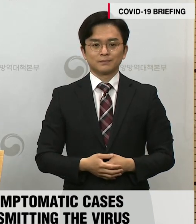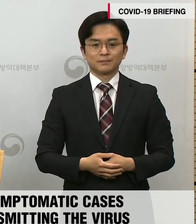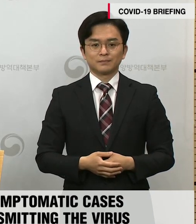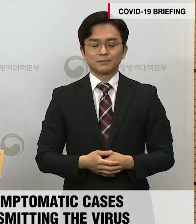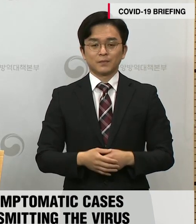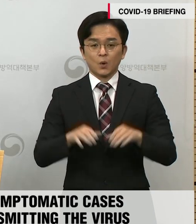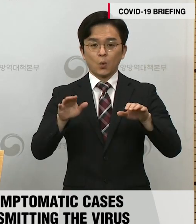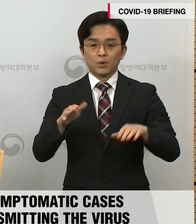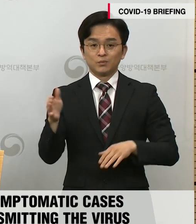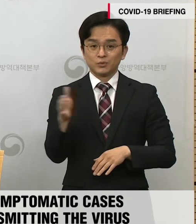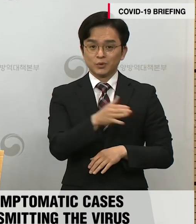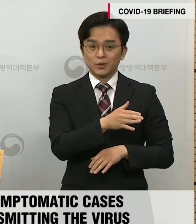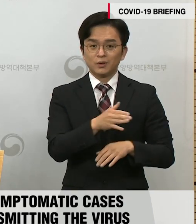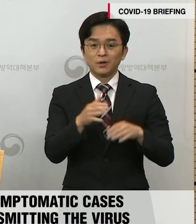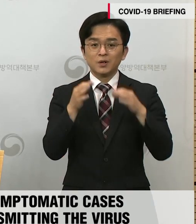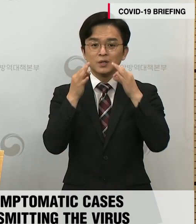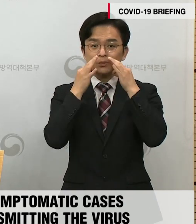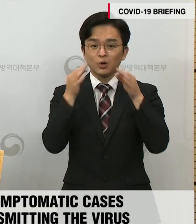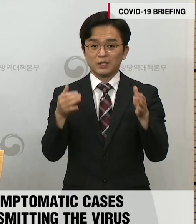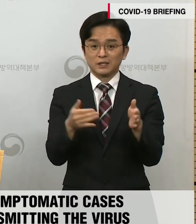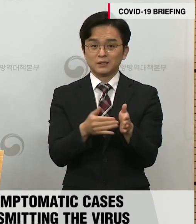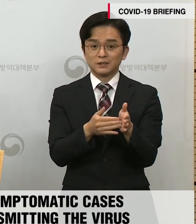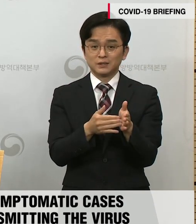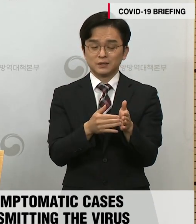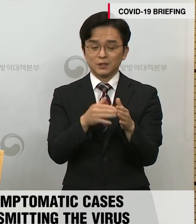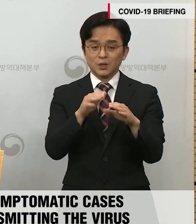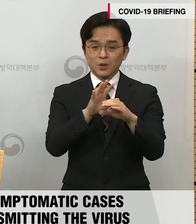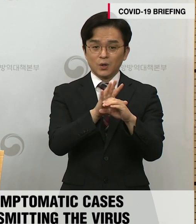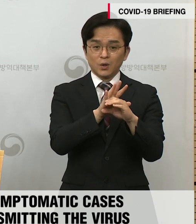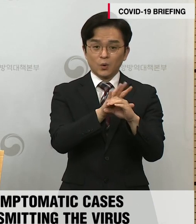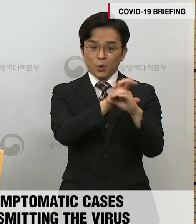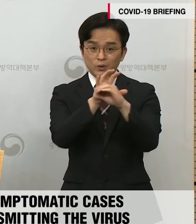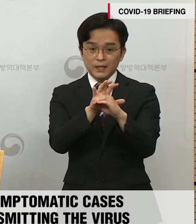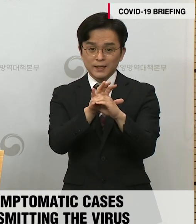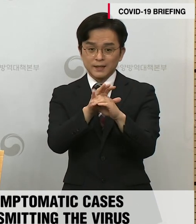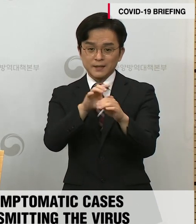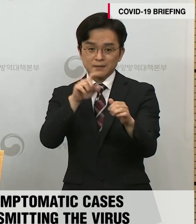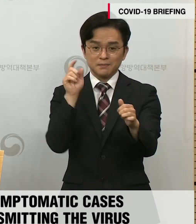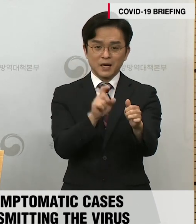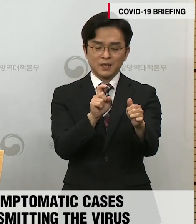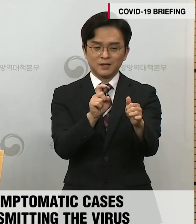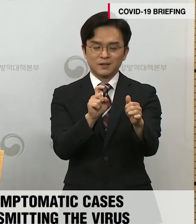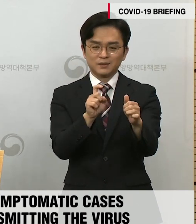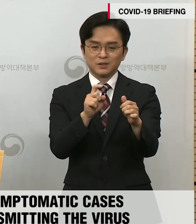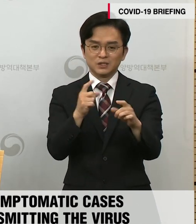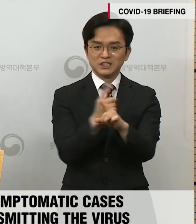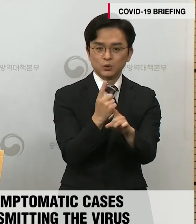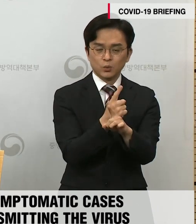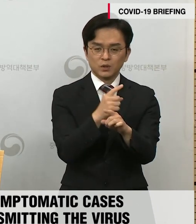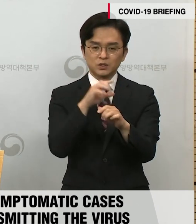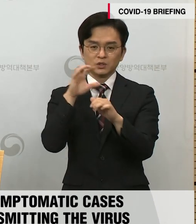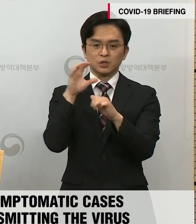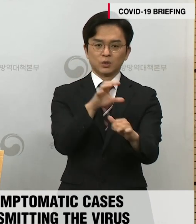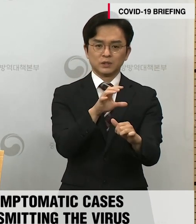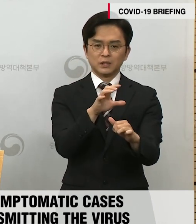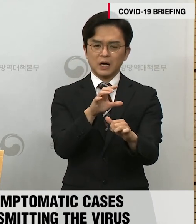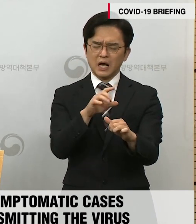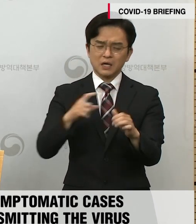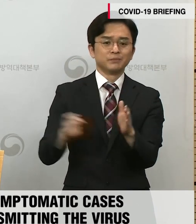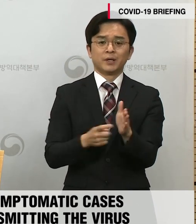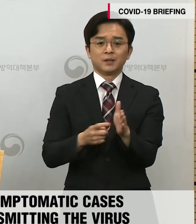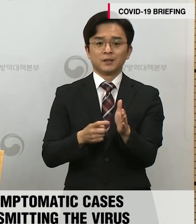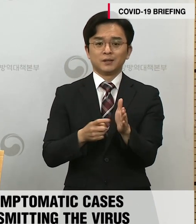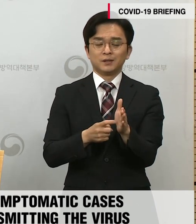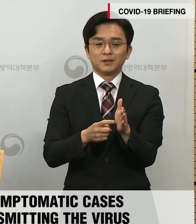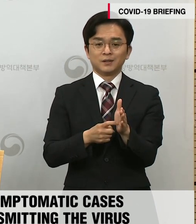next week. And these 2 weeks are very crucial in terms of combating the COVID-19. And if